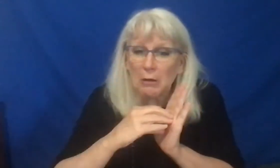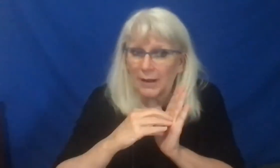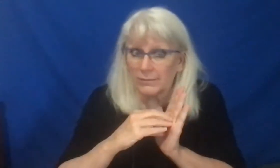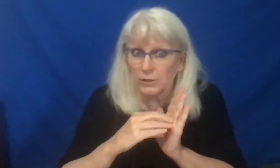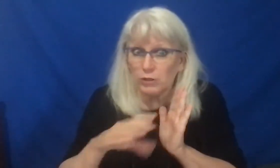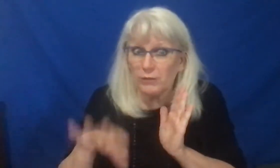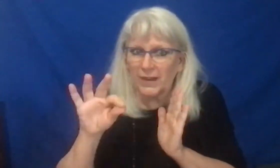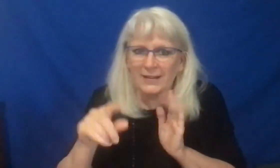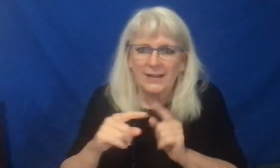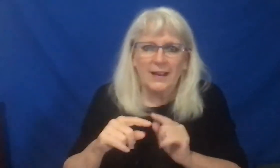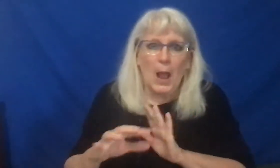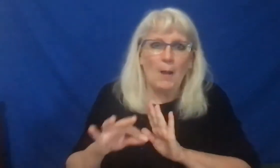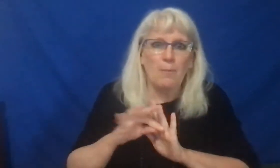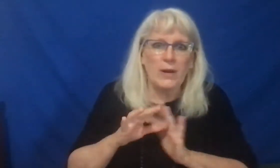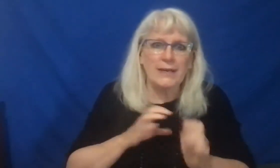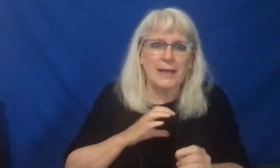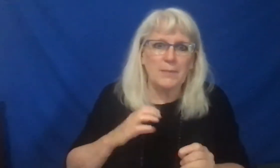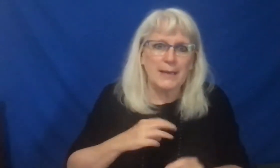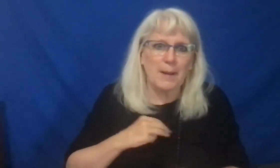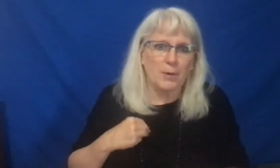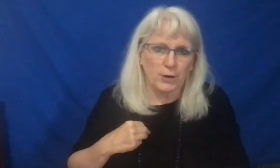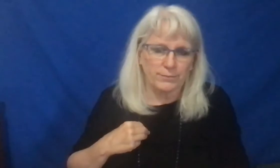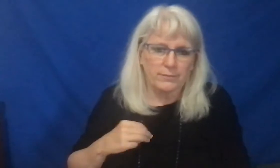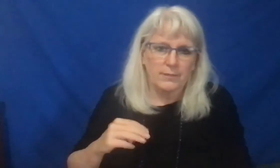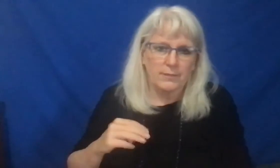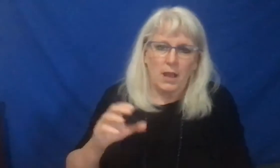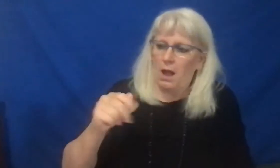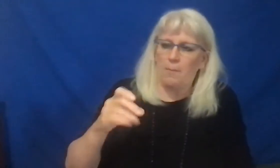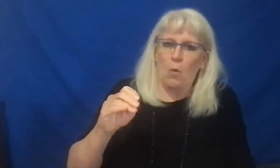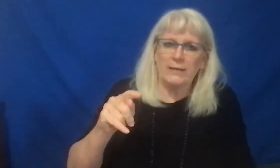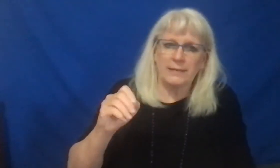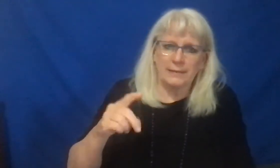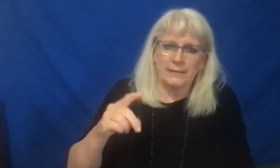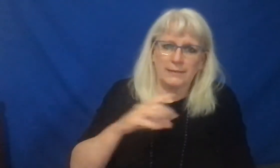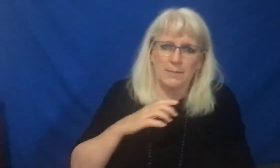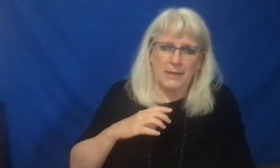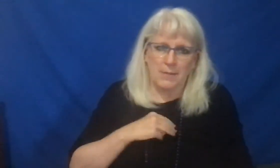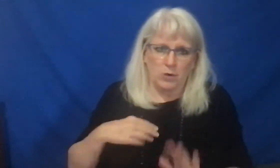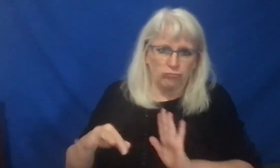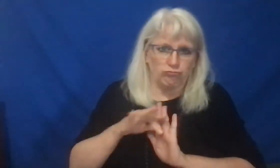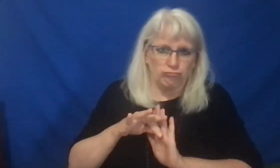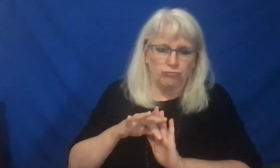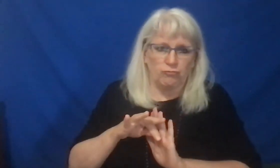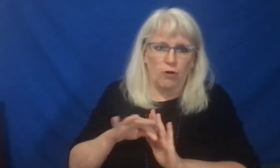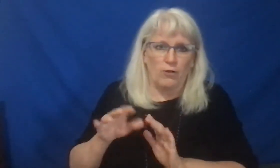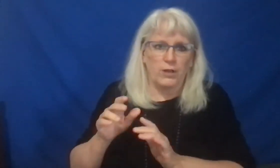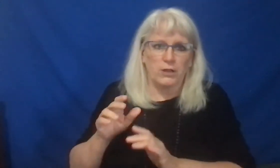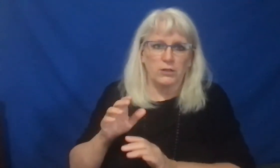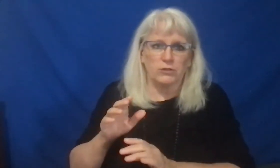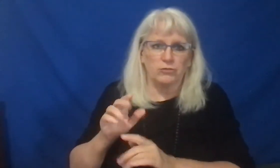an appointed committee member. So I am an appointed committee member to our trustees Literature Committee, which if you were here